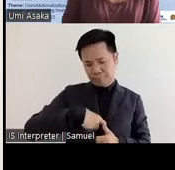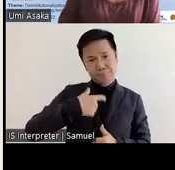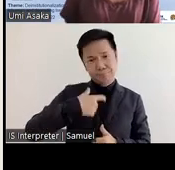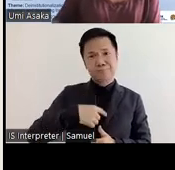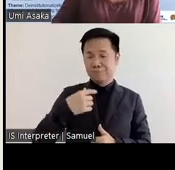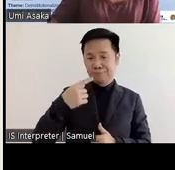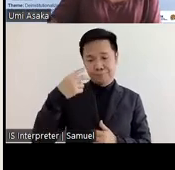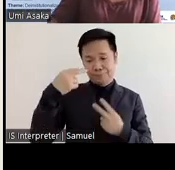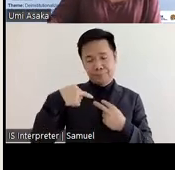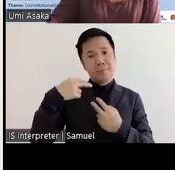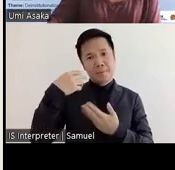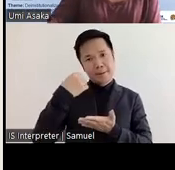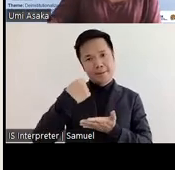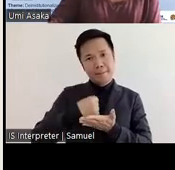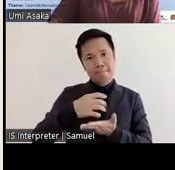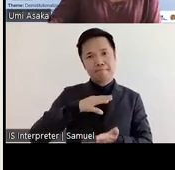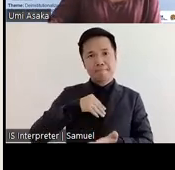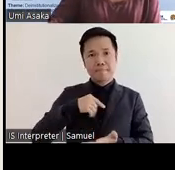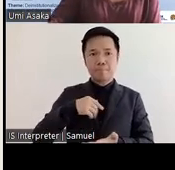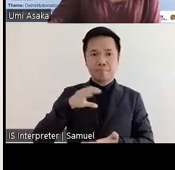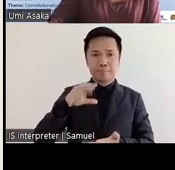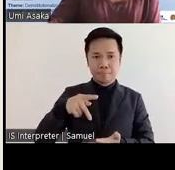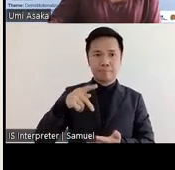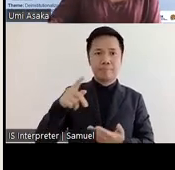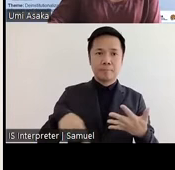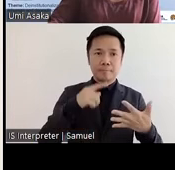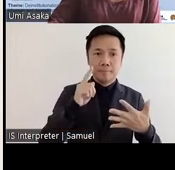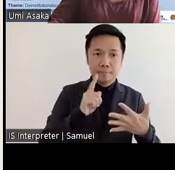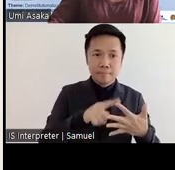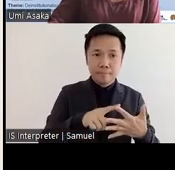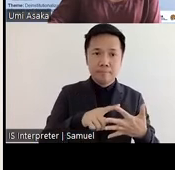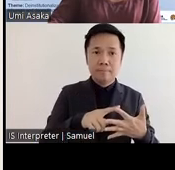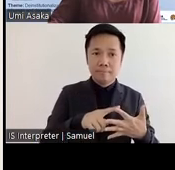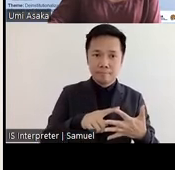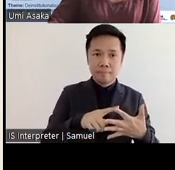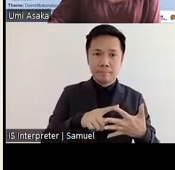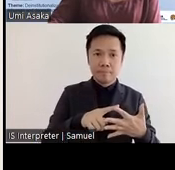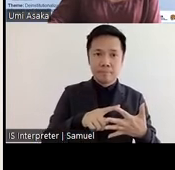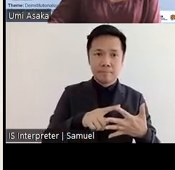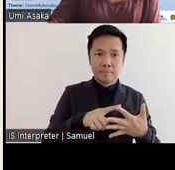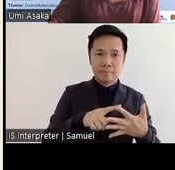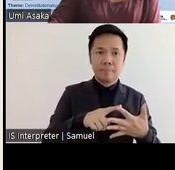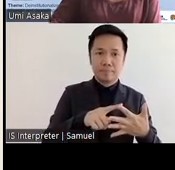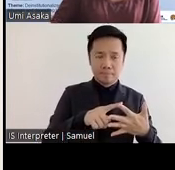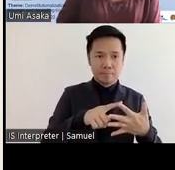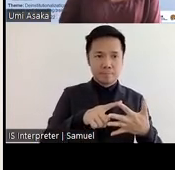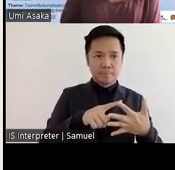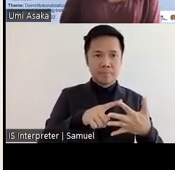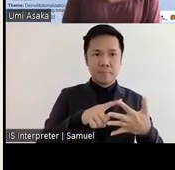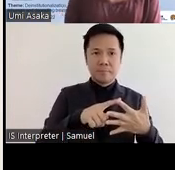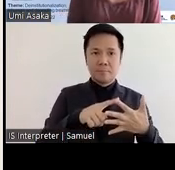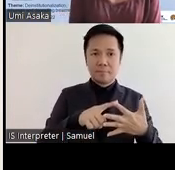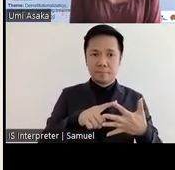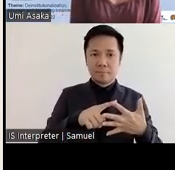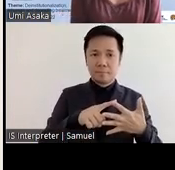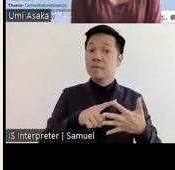and we act on this belief. Second, we assert ourselves aggressively. By